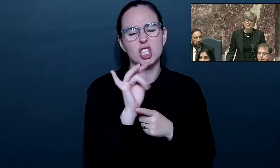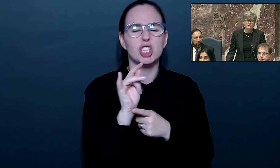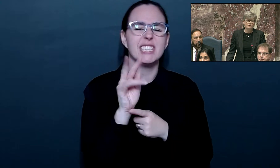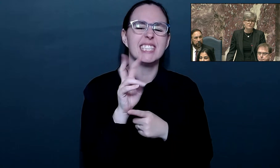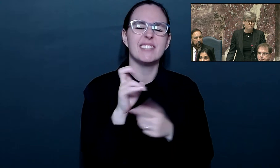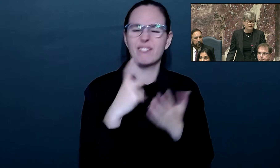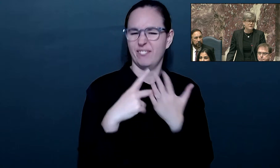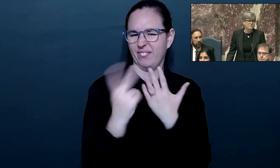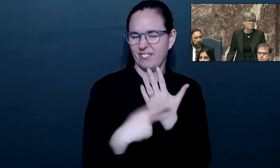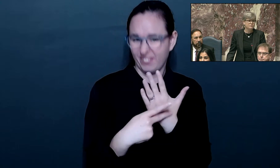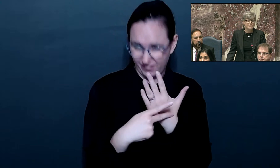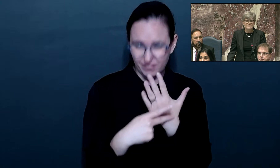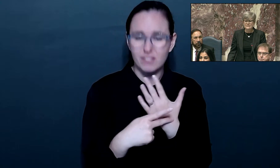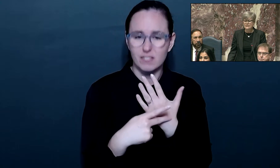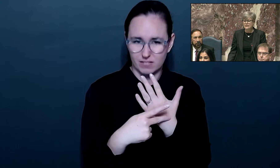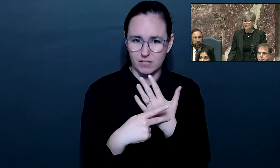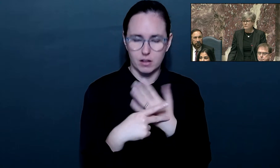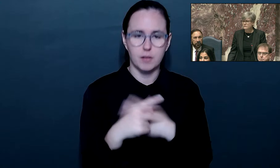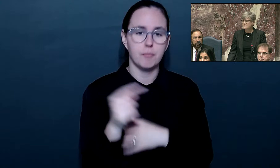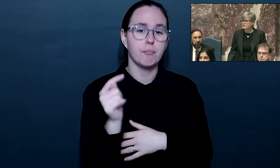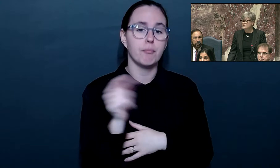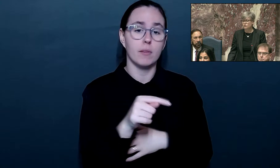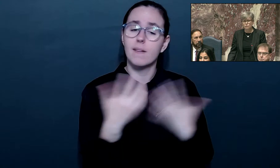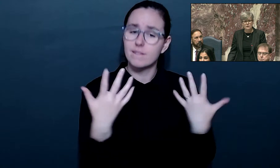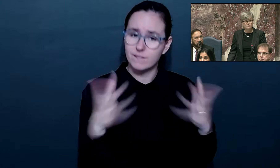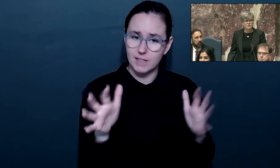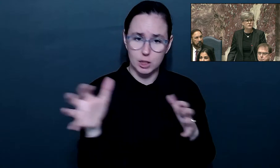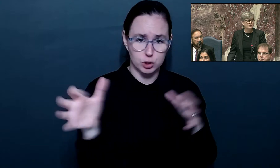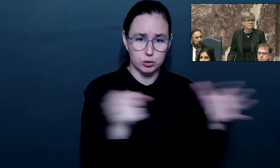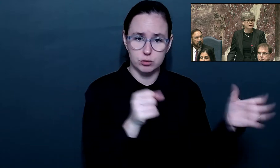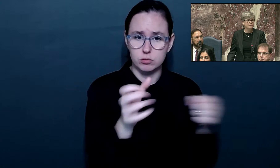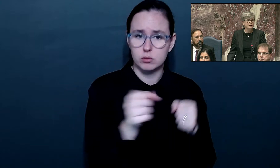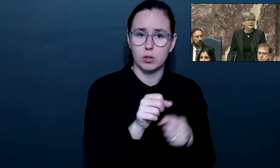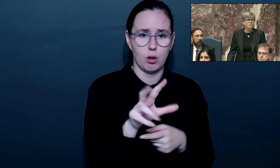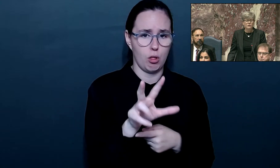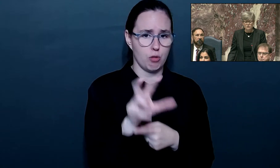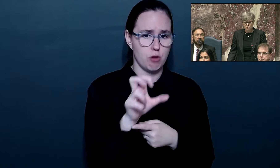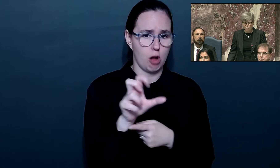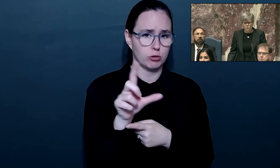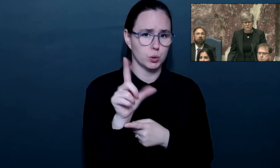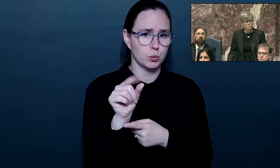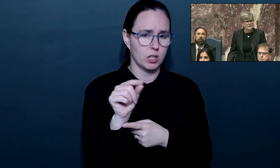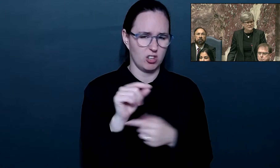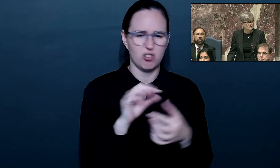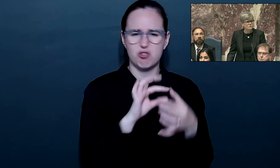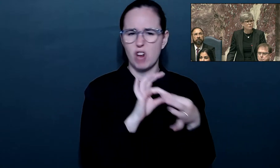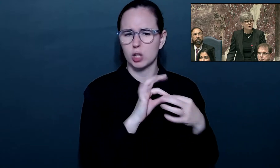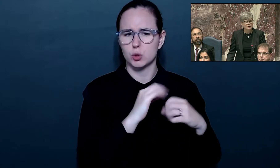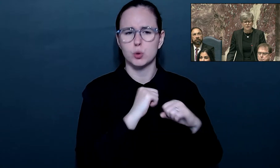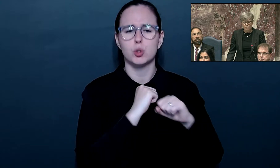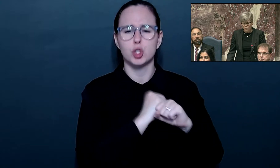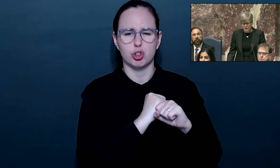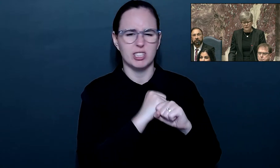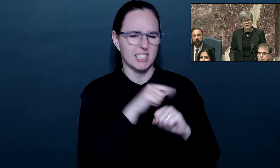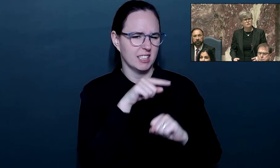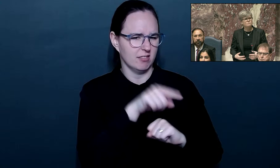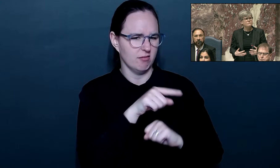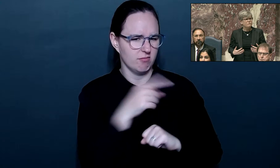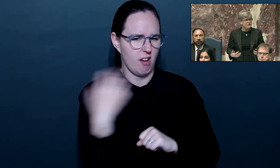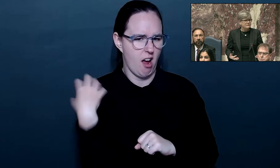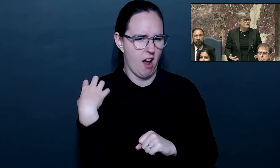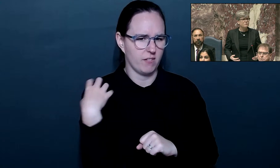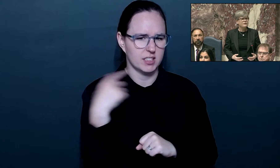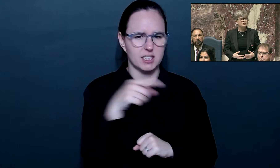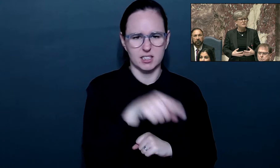over 750 of them placed in facilities across British Columbia. We're going to do more. We need to do more. More in terms